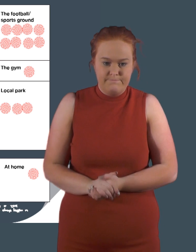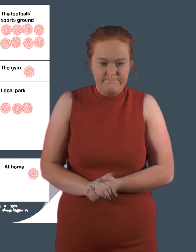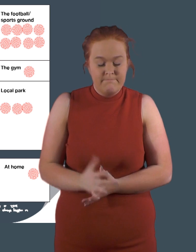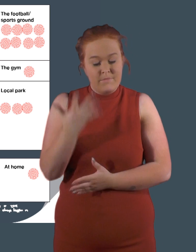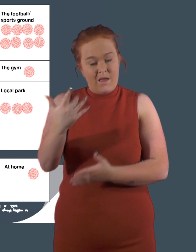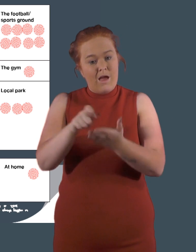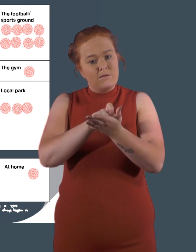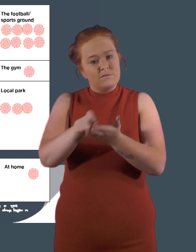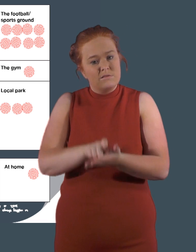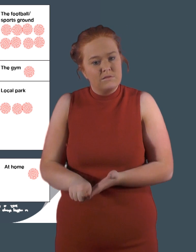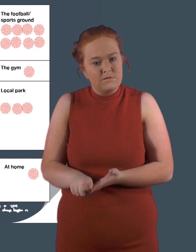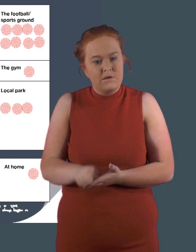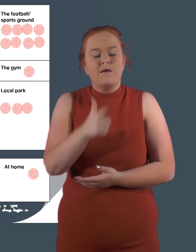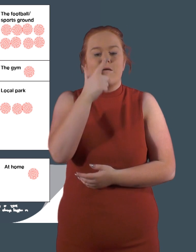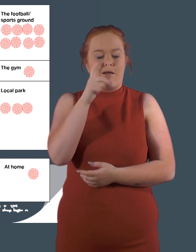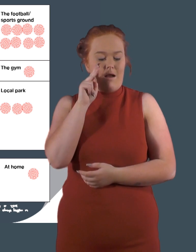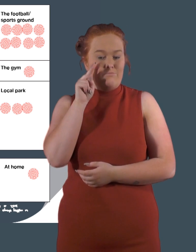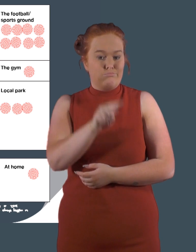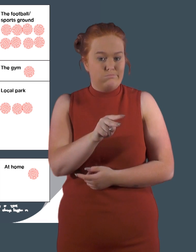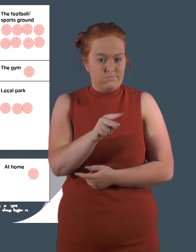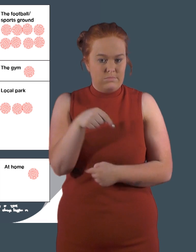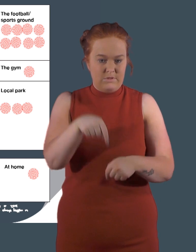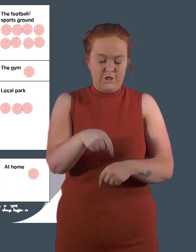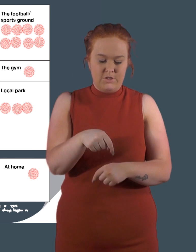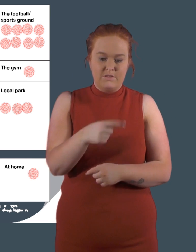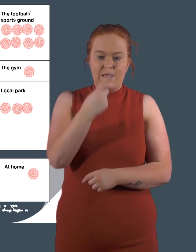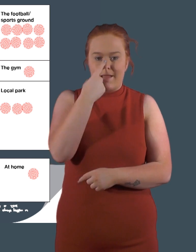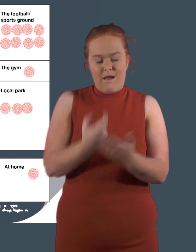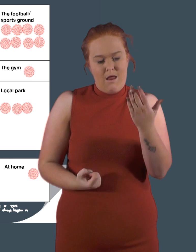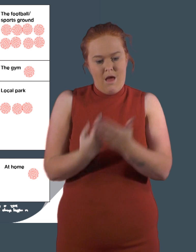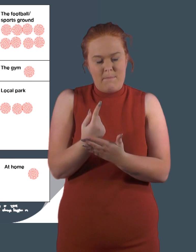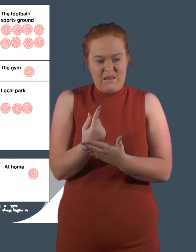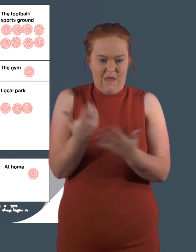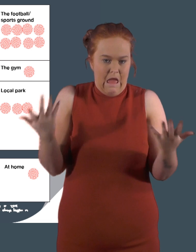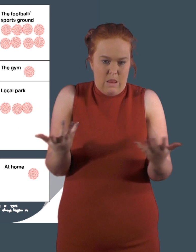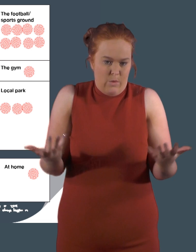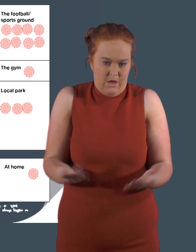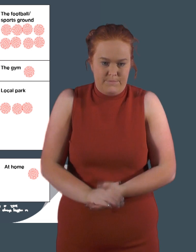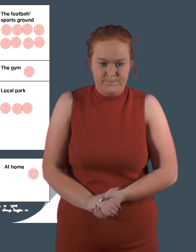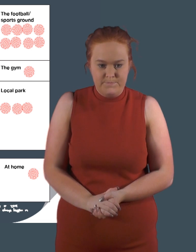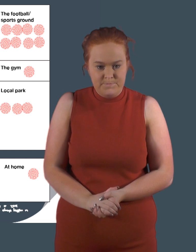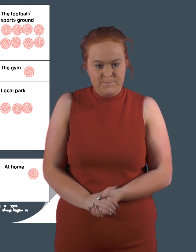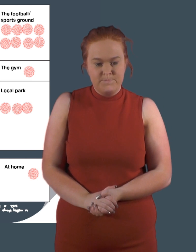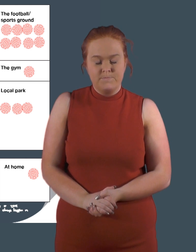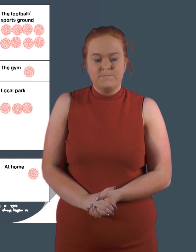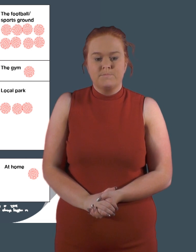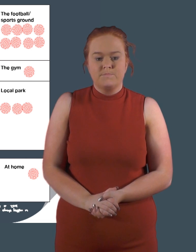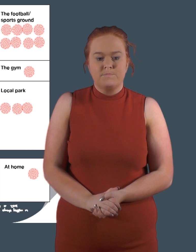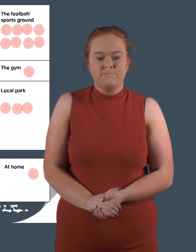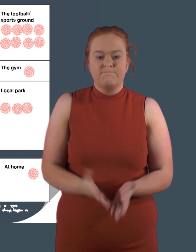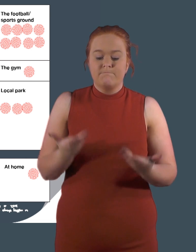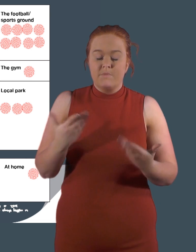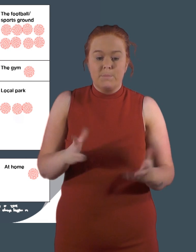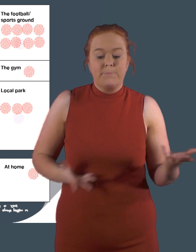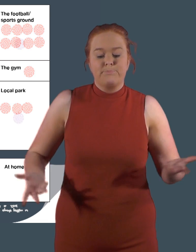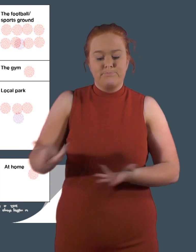that discussion. However, these maps are useful as they allow you to see where each learner thinks sectarianism does happen